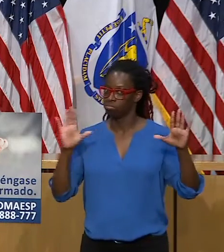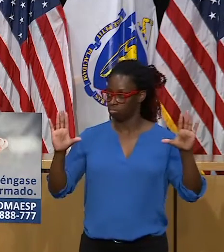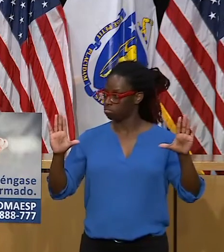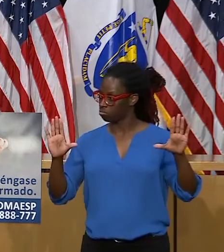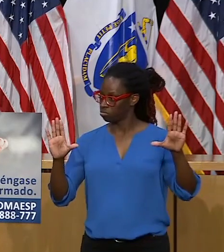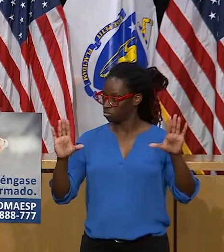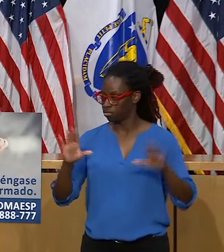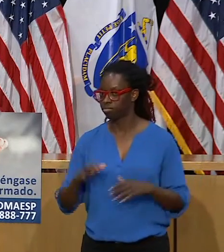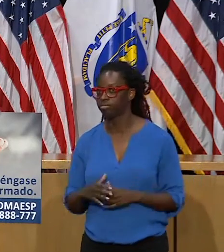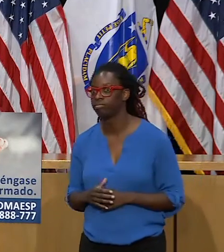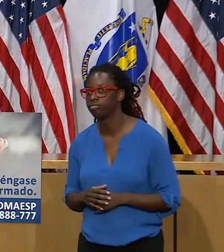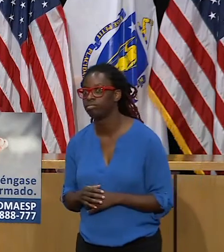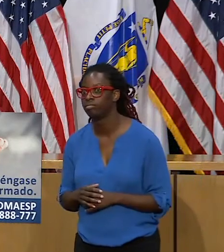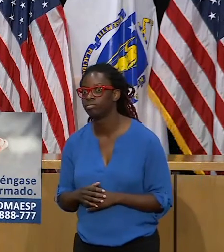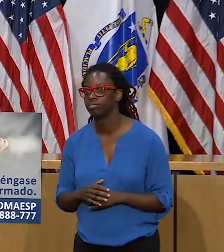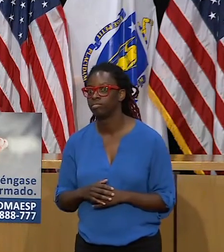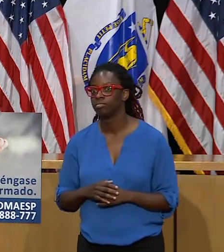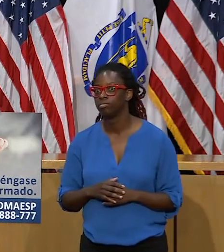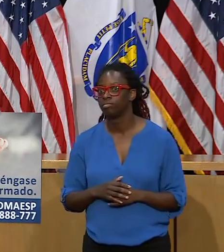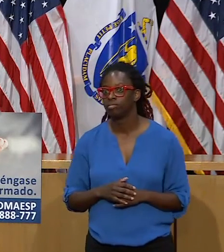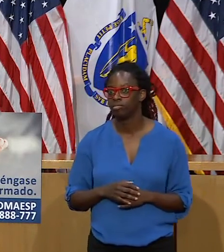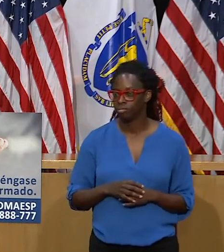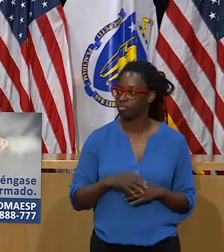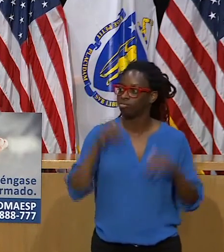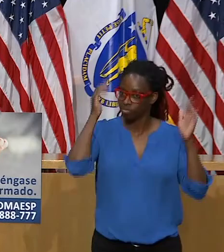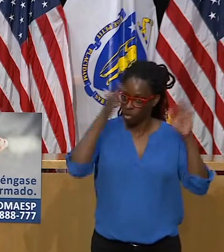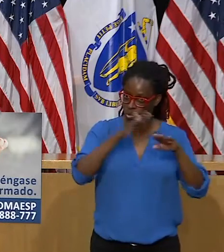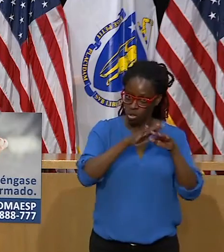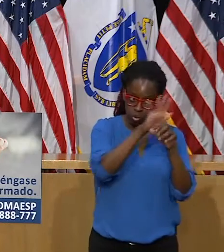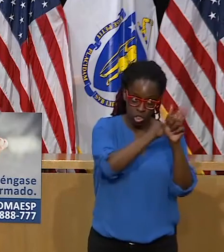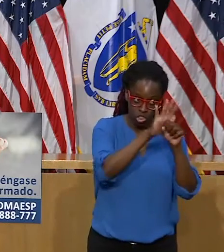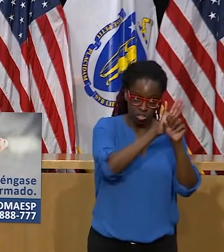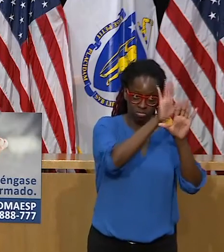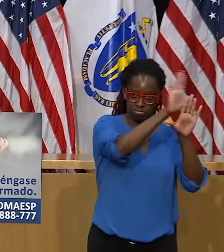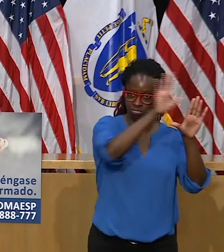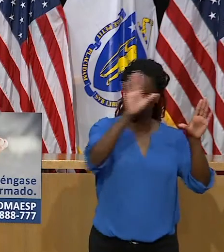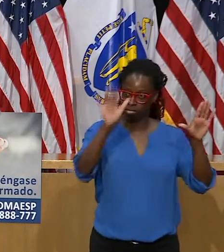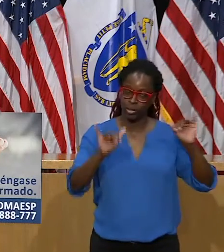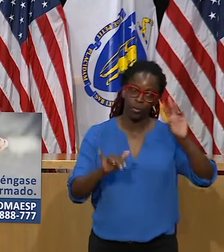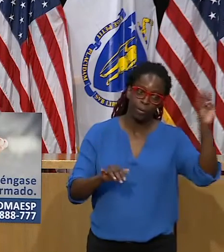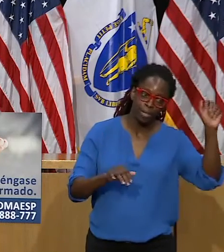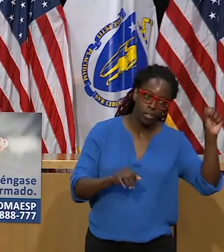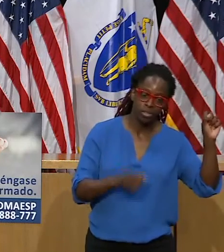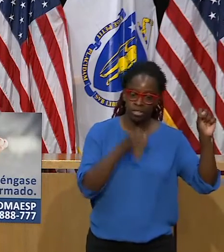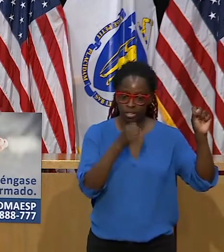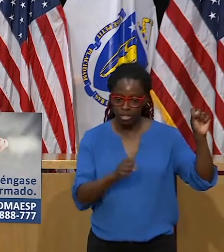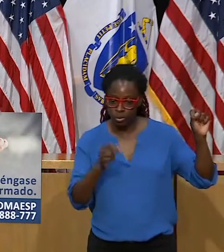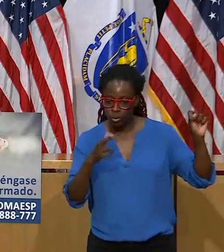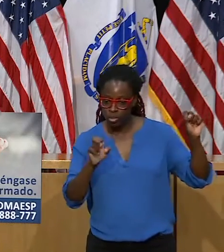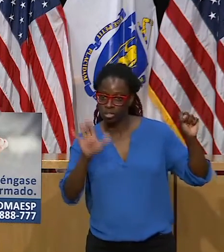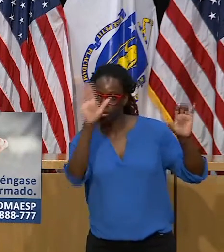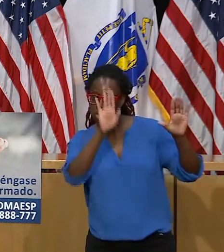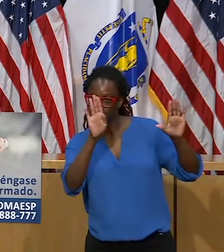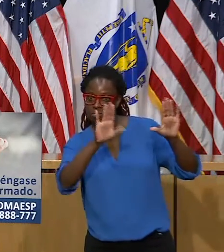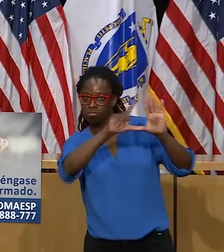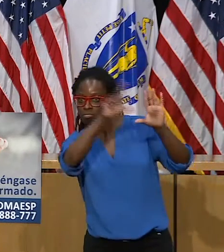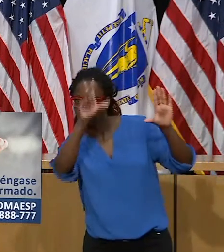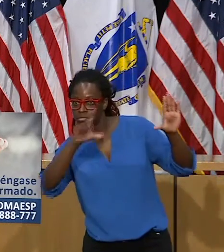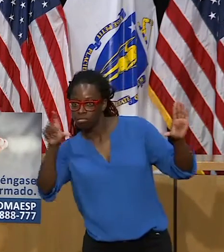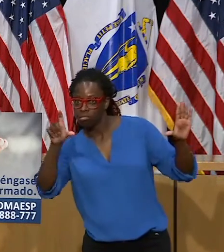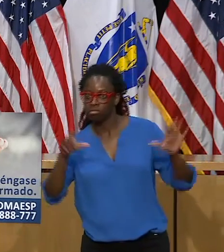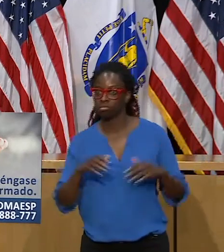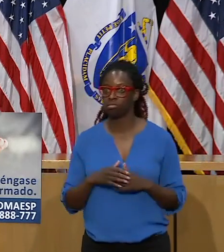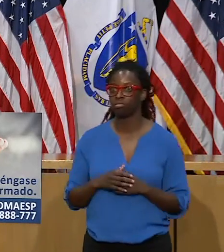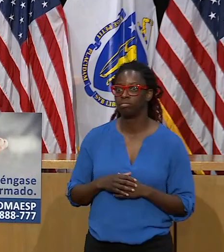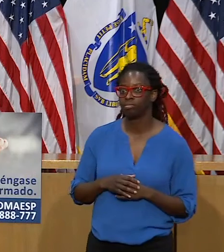in certain regions and communities in the Commonwealth. But that is an issue that we believe we need to work through. I think we have far better tools